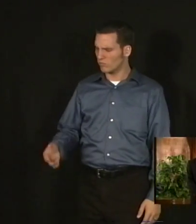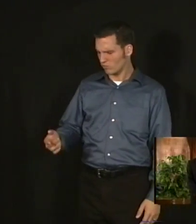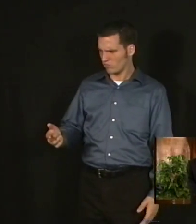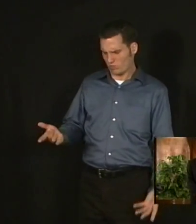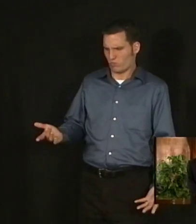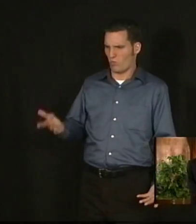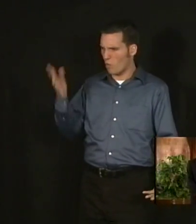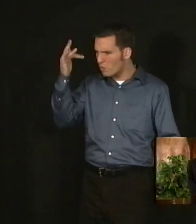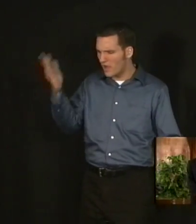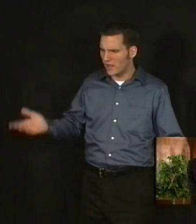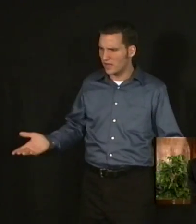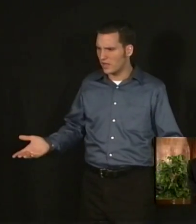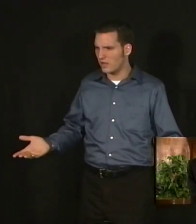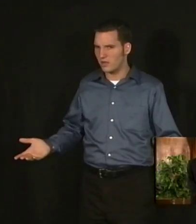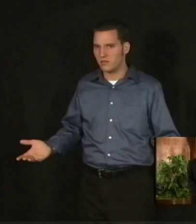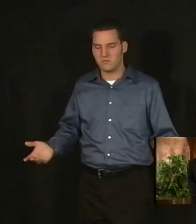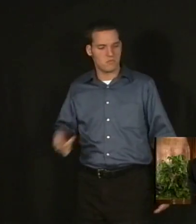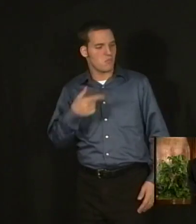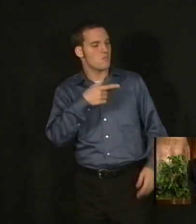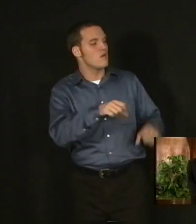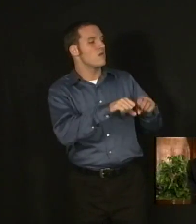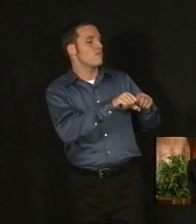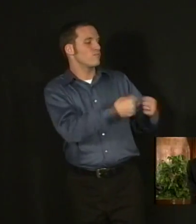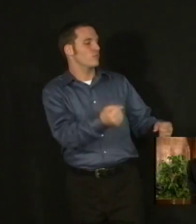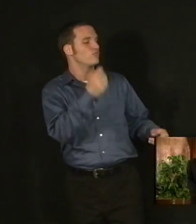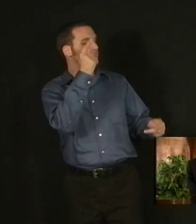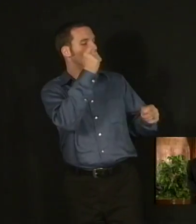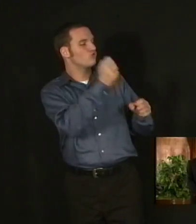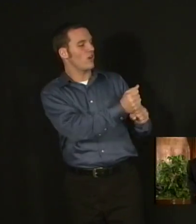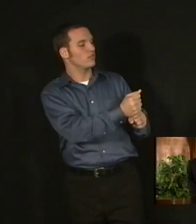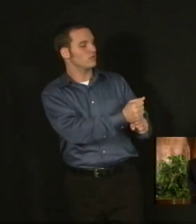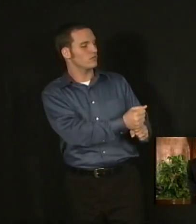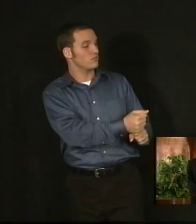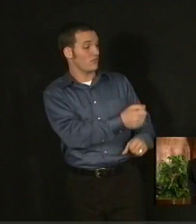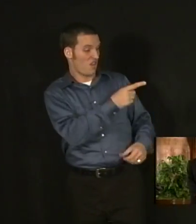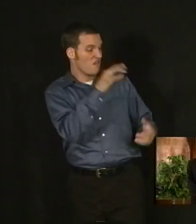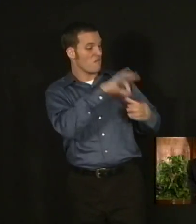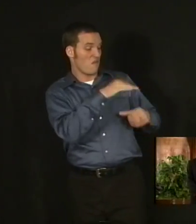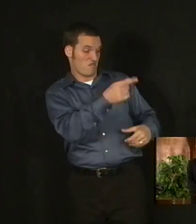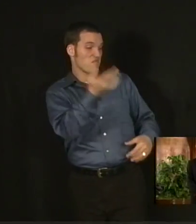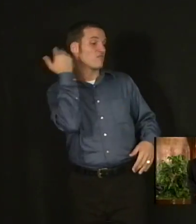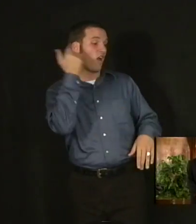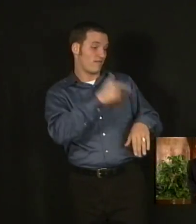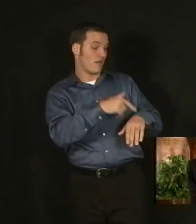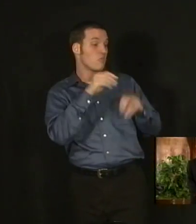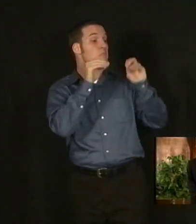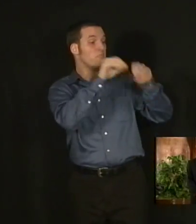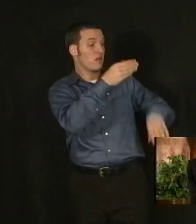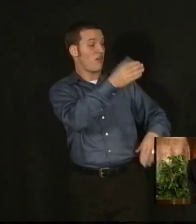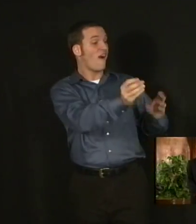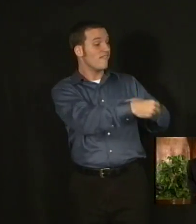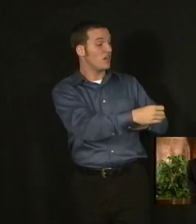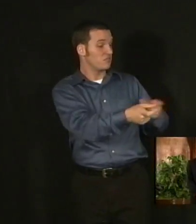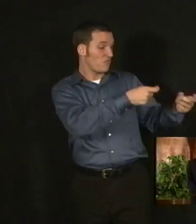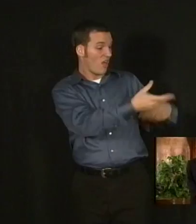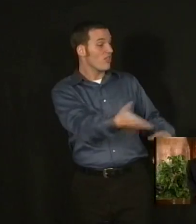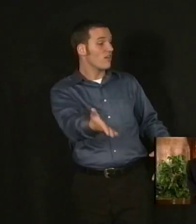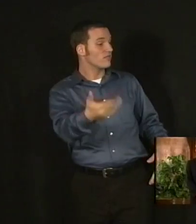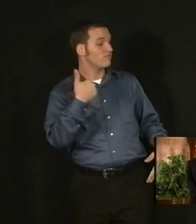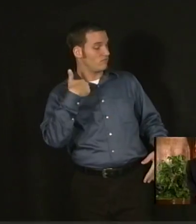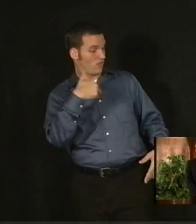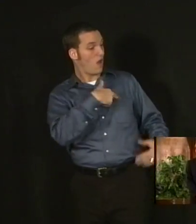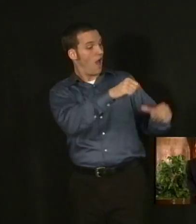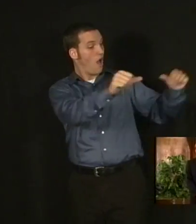He said, well, why not? He said, you broke your trust. He said, I voted for you last time to put you in there to manage things